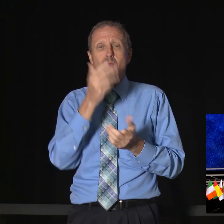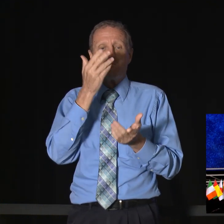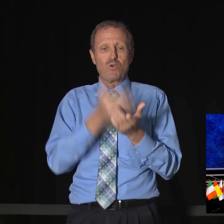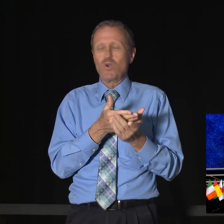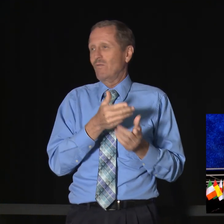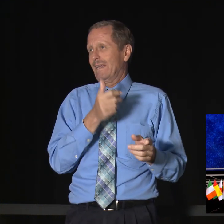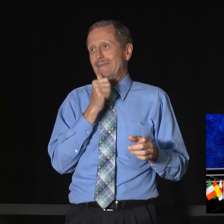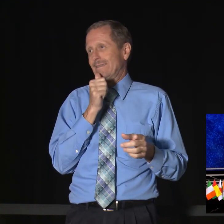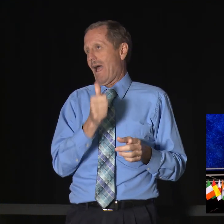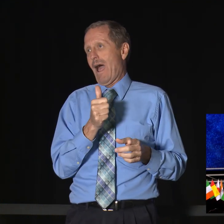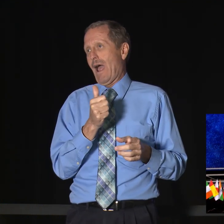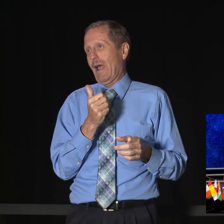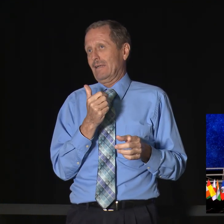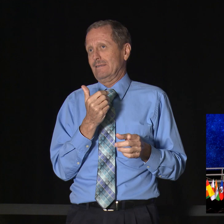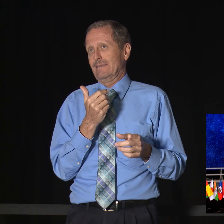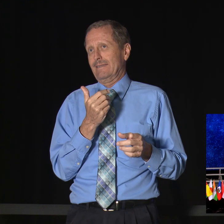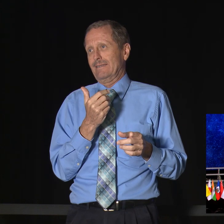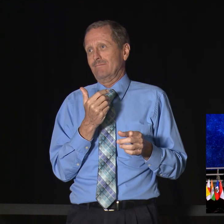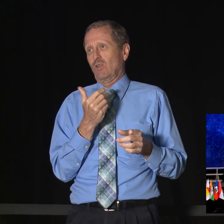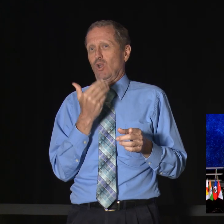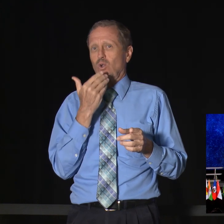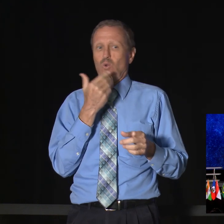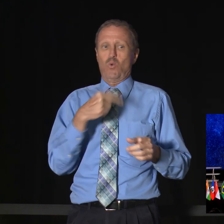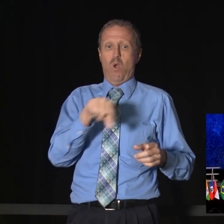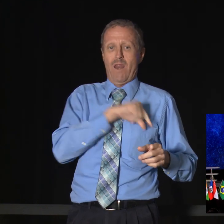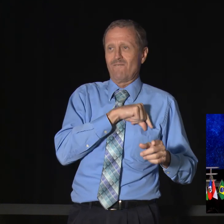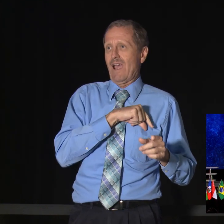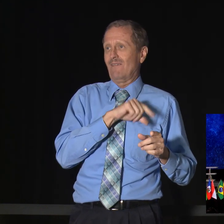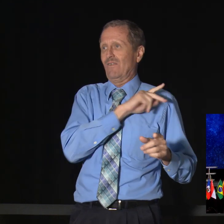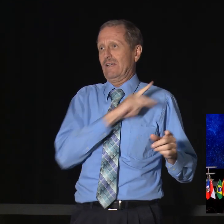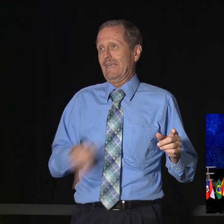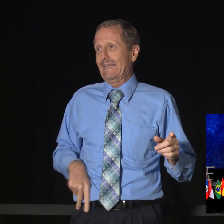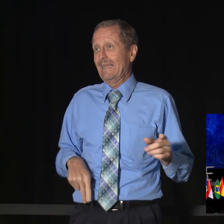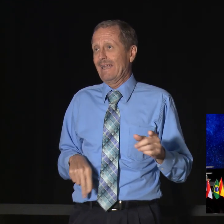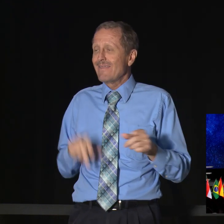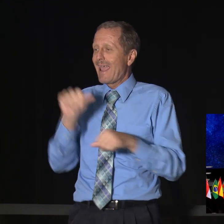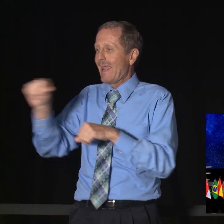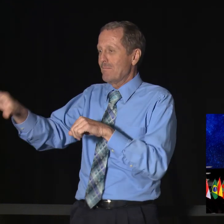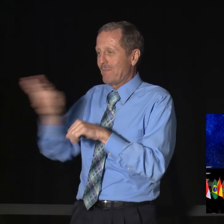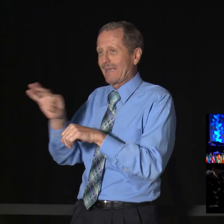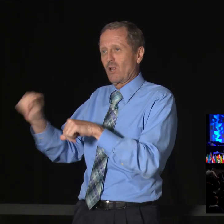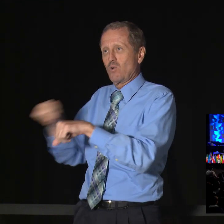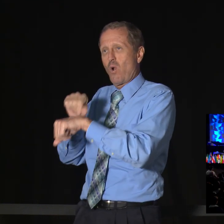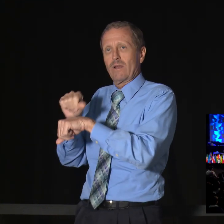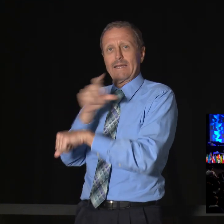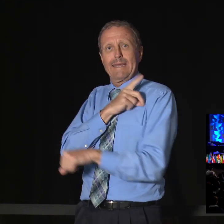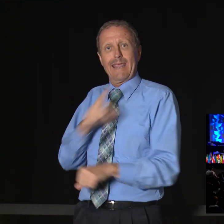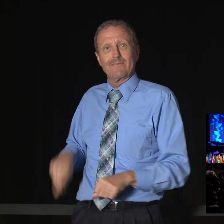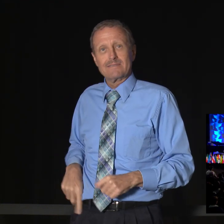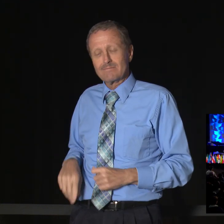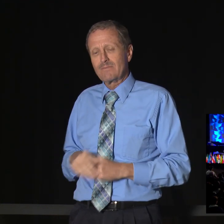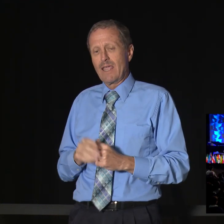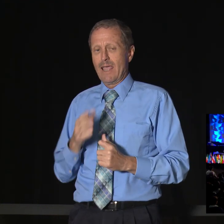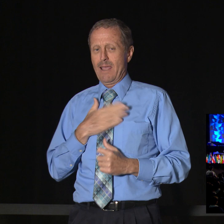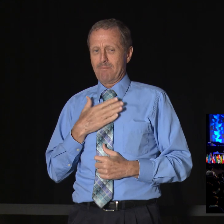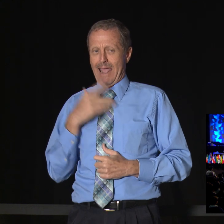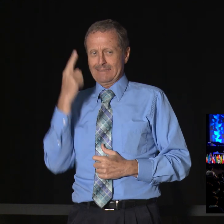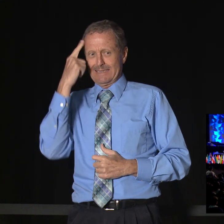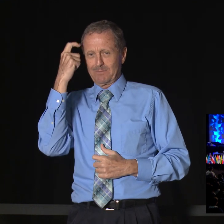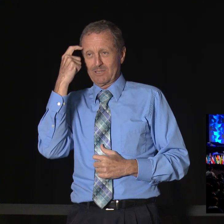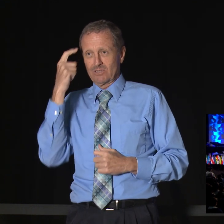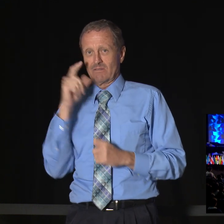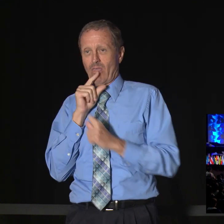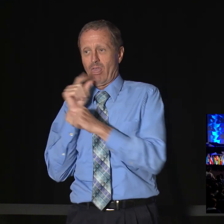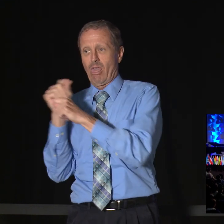to be king, and David was anointed as king. My suspicion is that the word got out